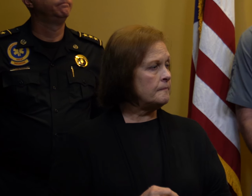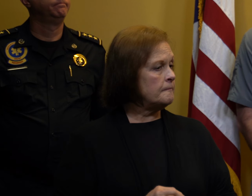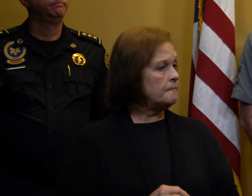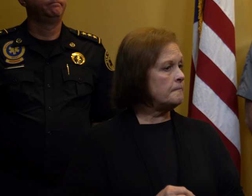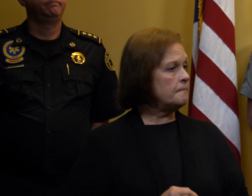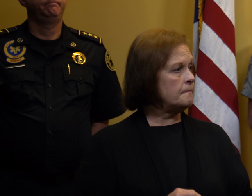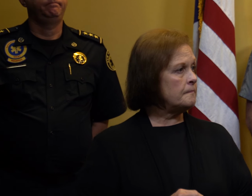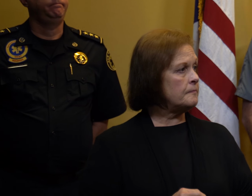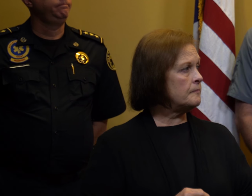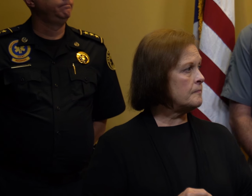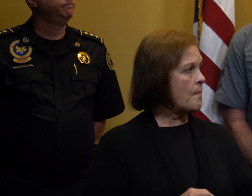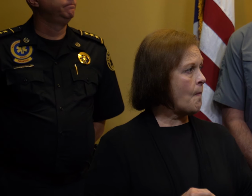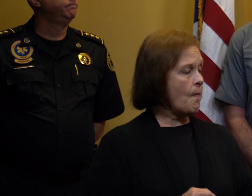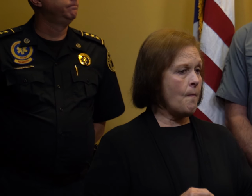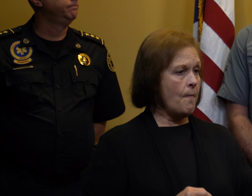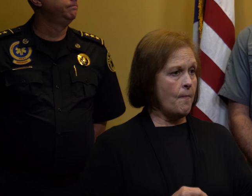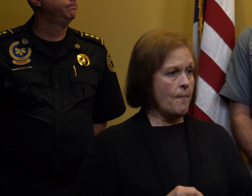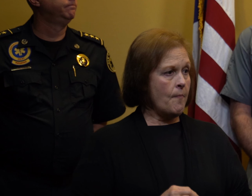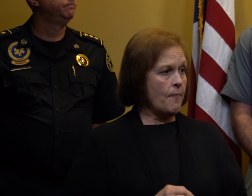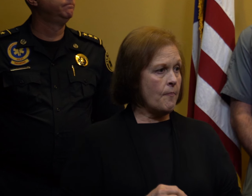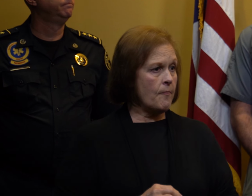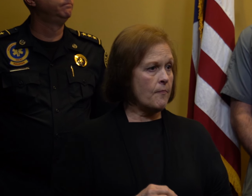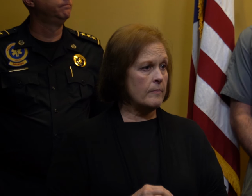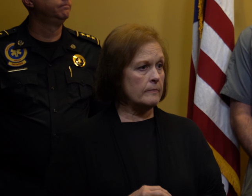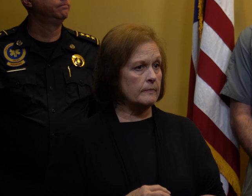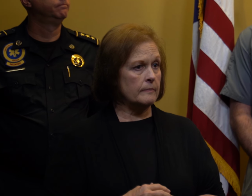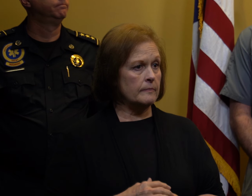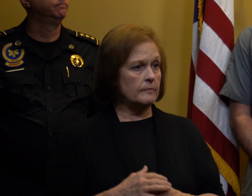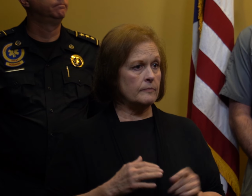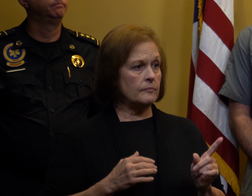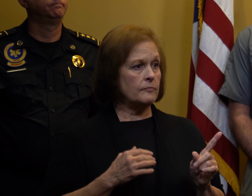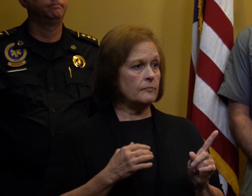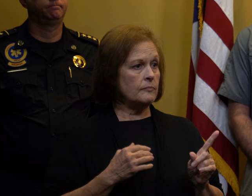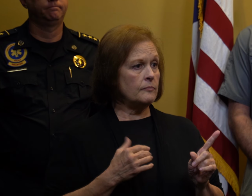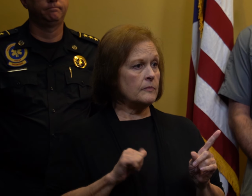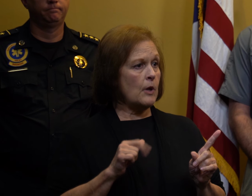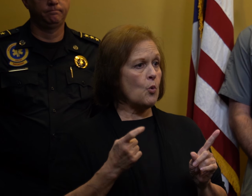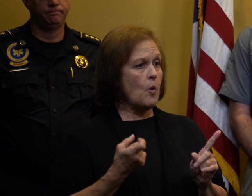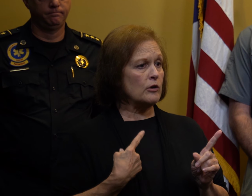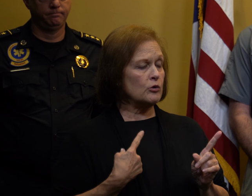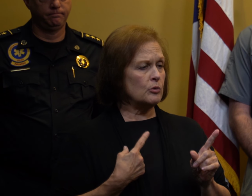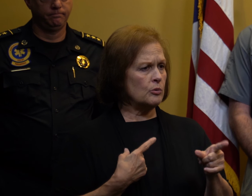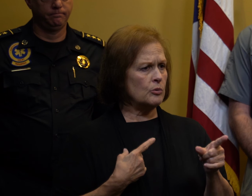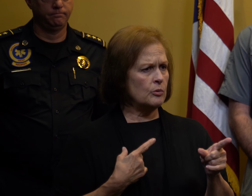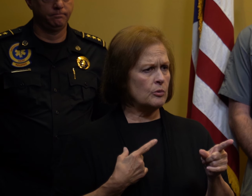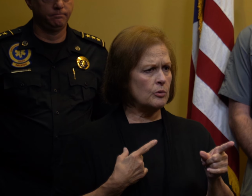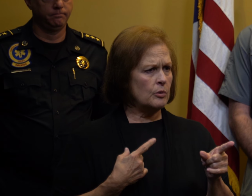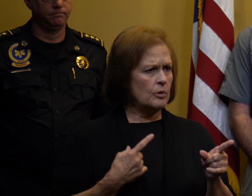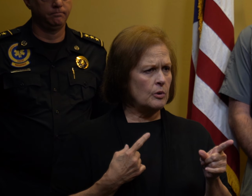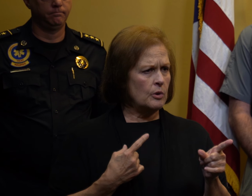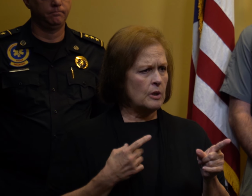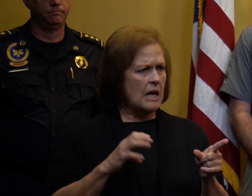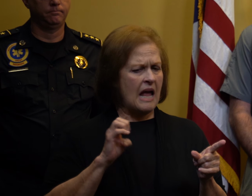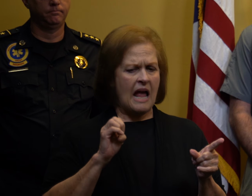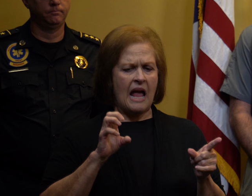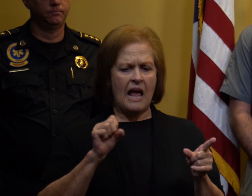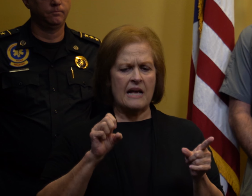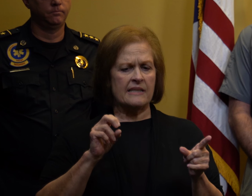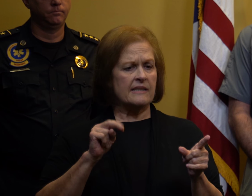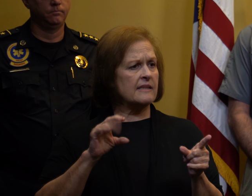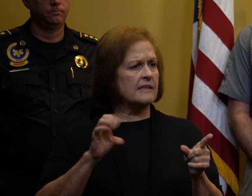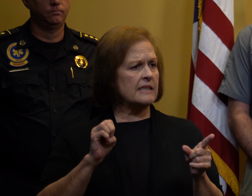Q&A. First, anything about excessive heat, 4th of July, Essence Fest? Any questions on that? I do have a question about Essence Fest,